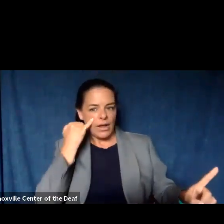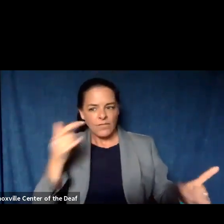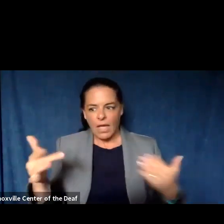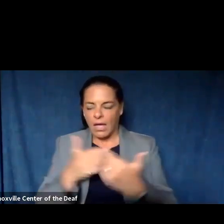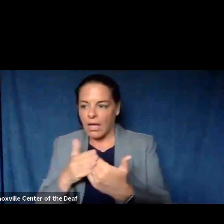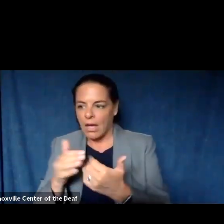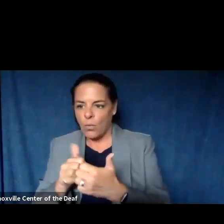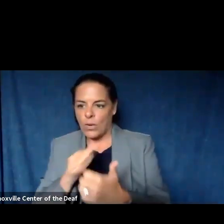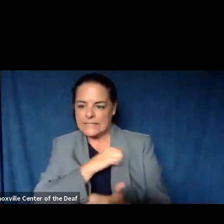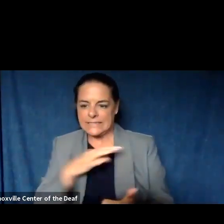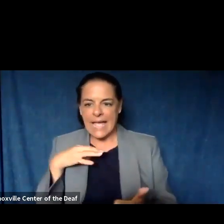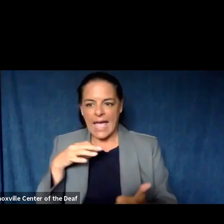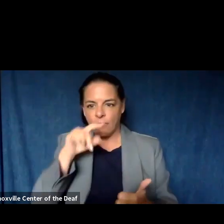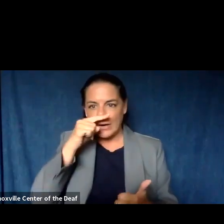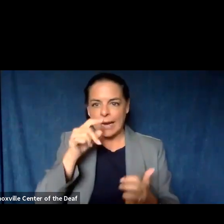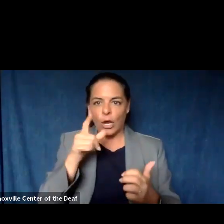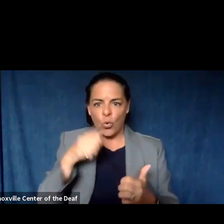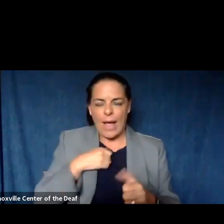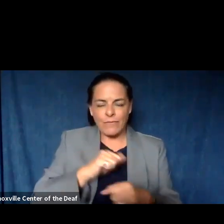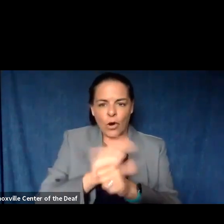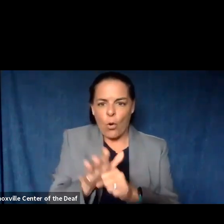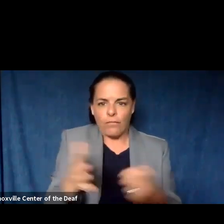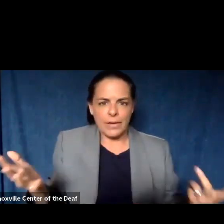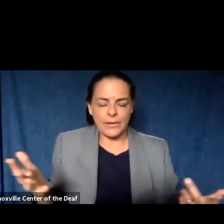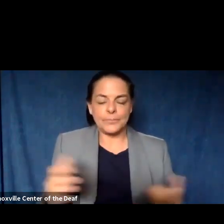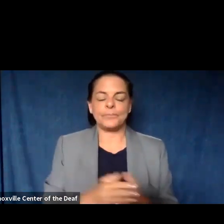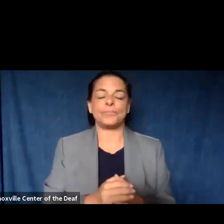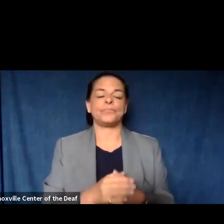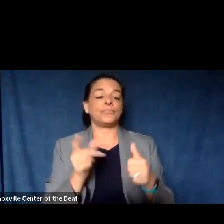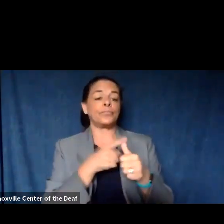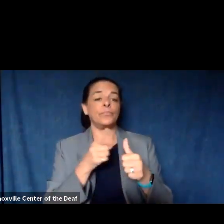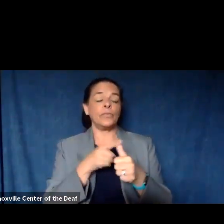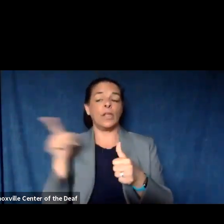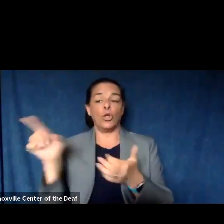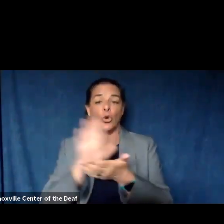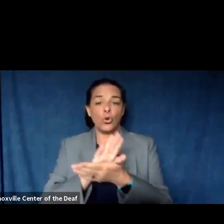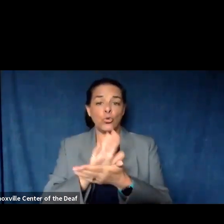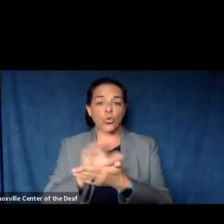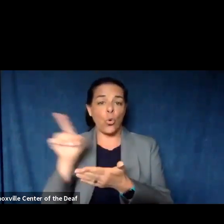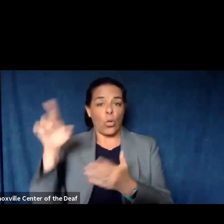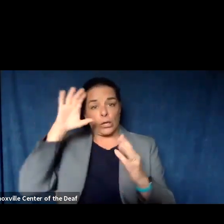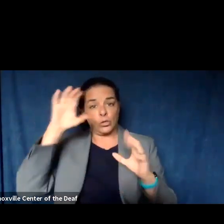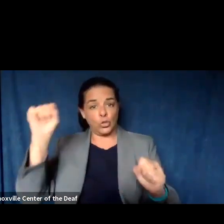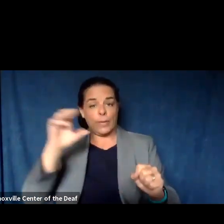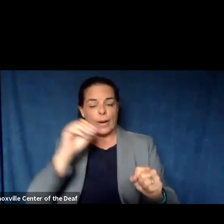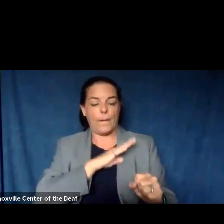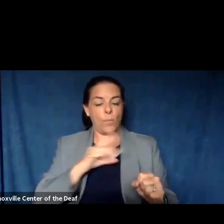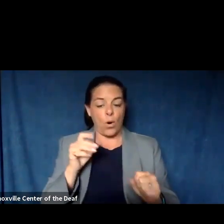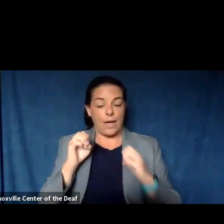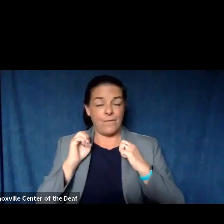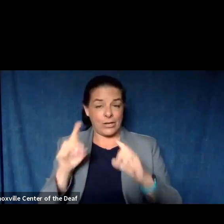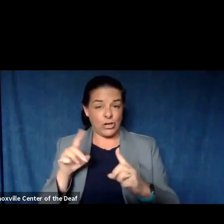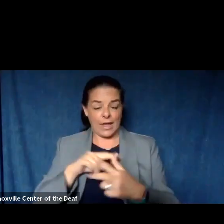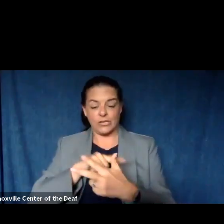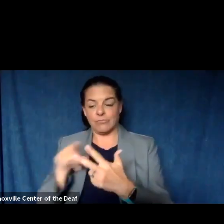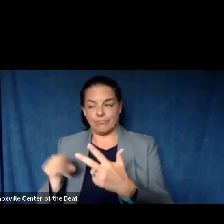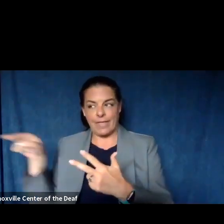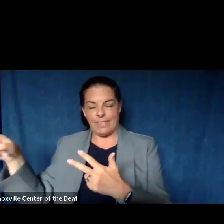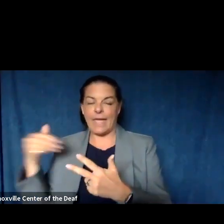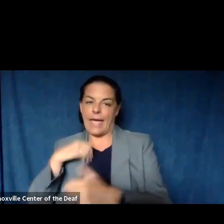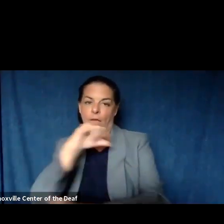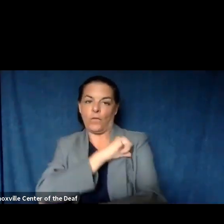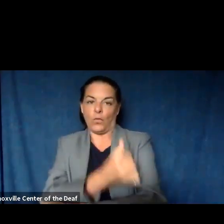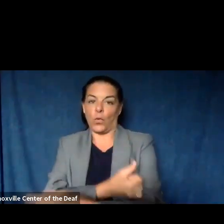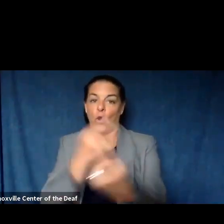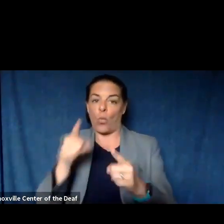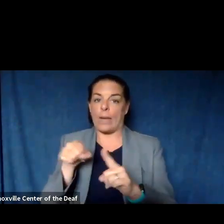COVID positive? So the first thing is the schools and the superintendent and the Board of Education have the authority for what happens with the